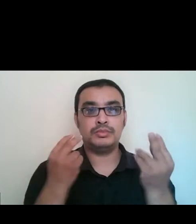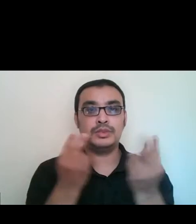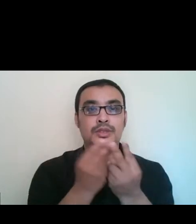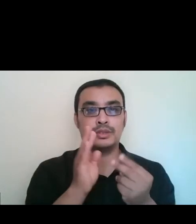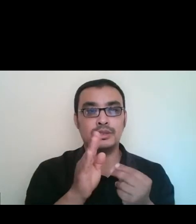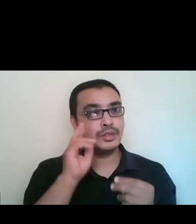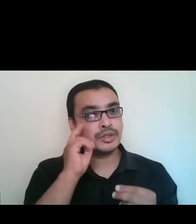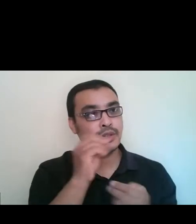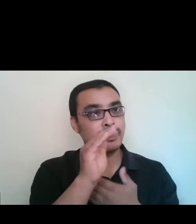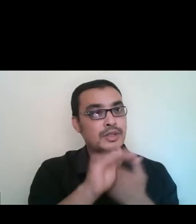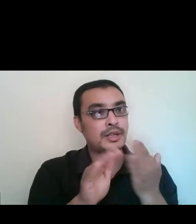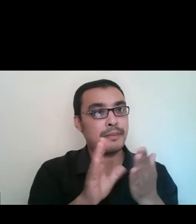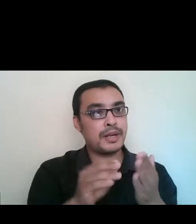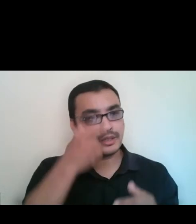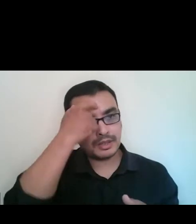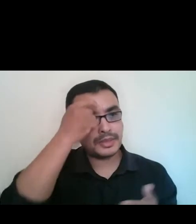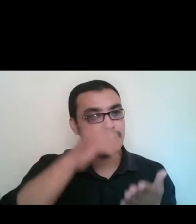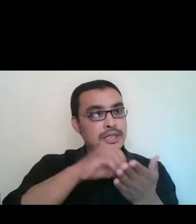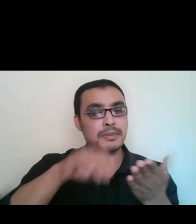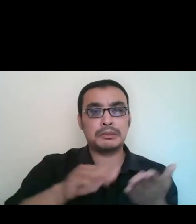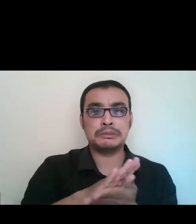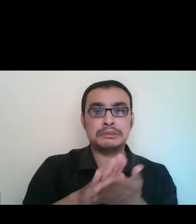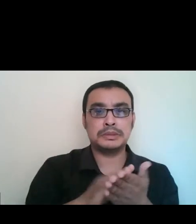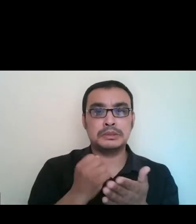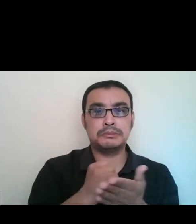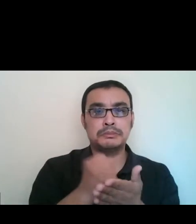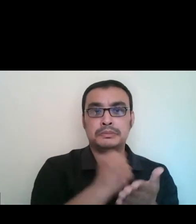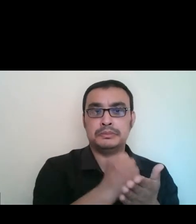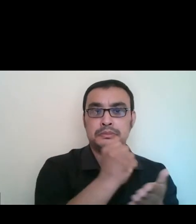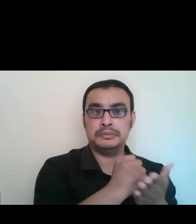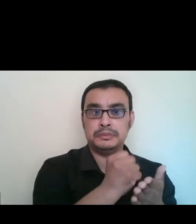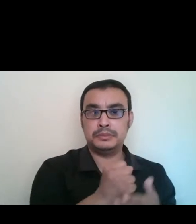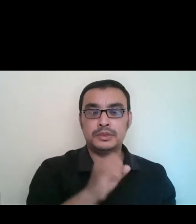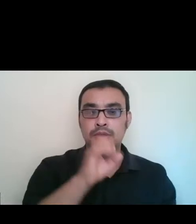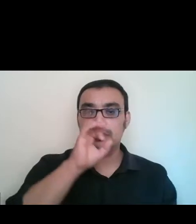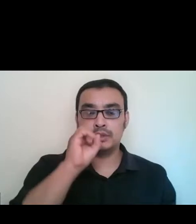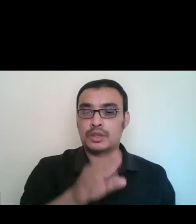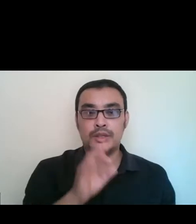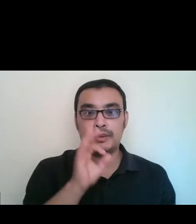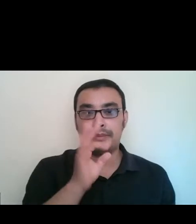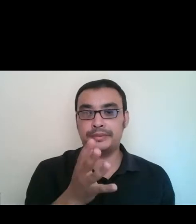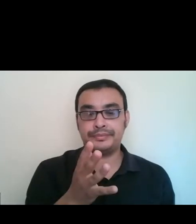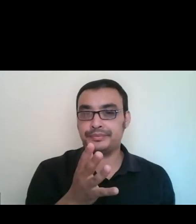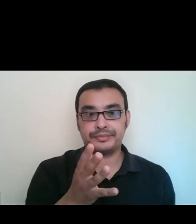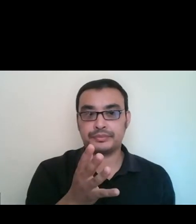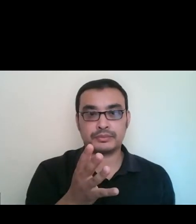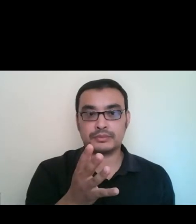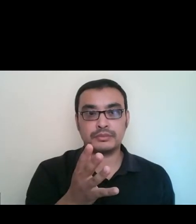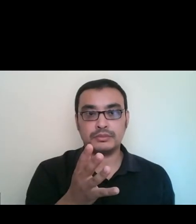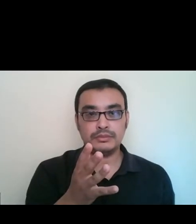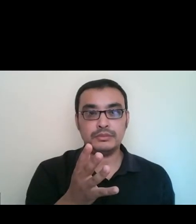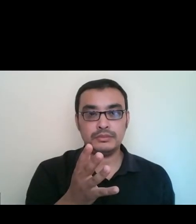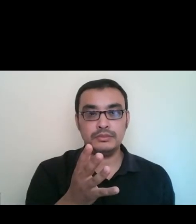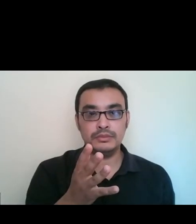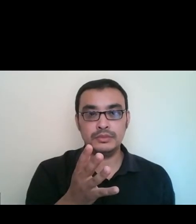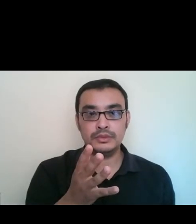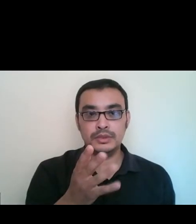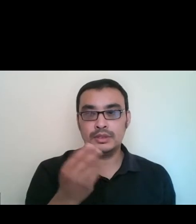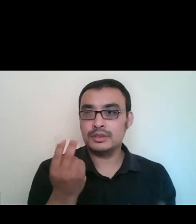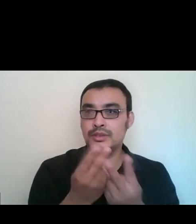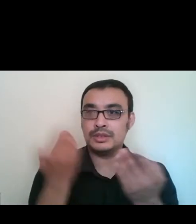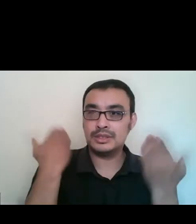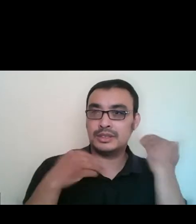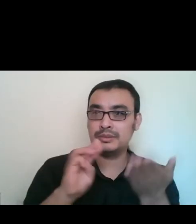and quick solution, which is not the reality. And I also want to say here that violence is not